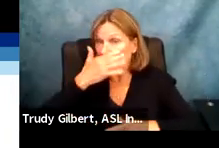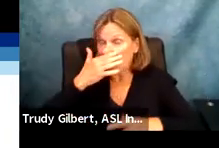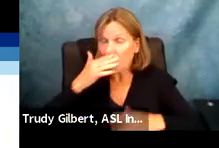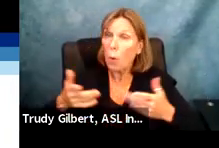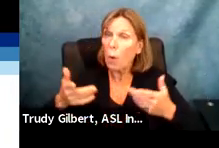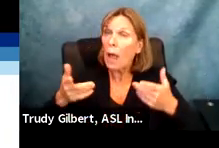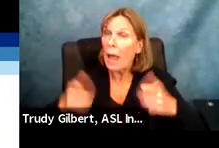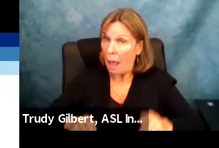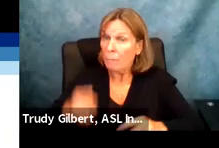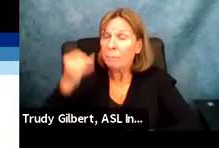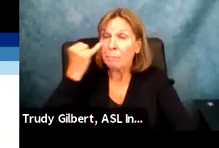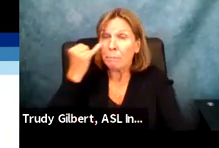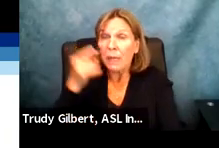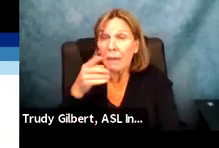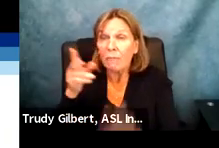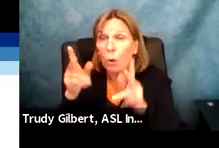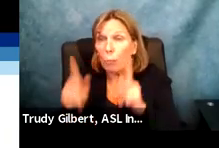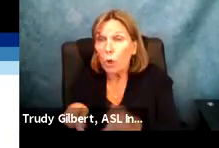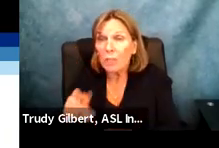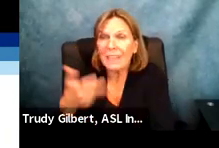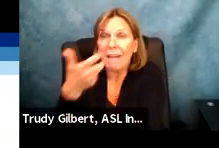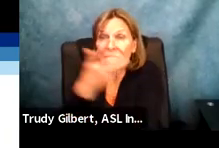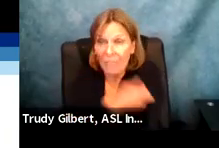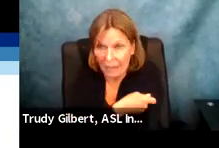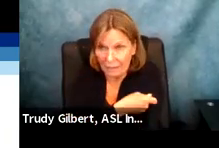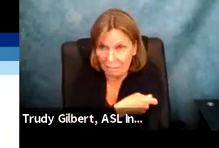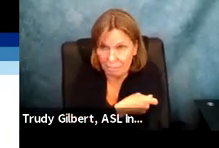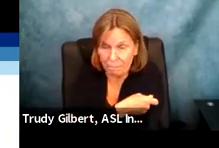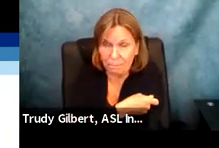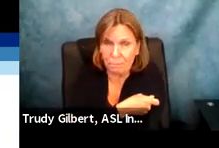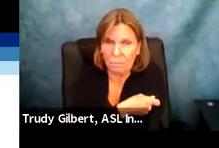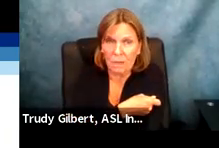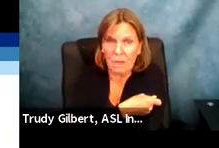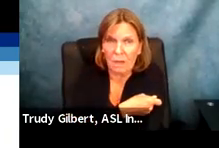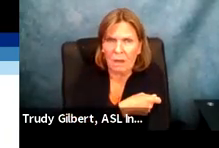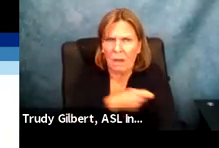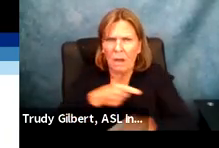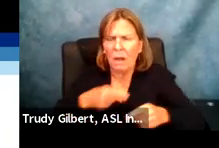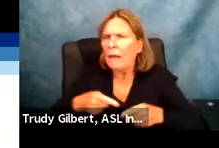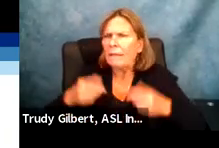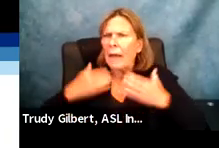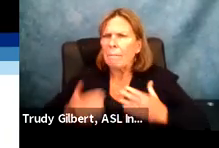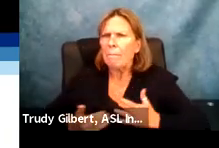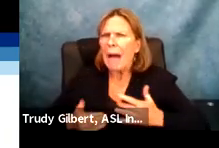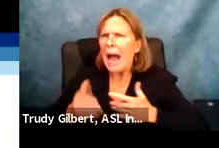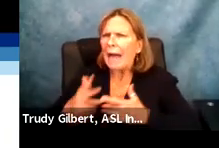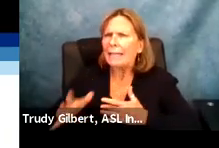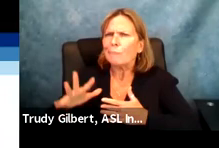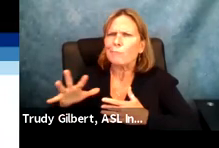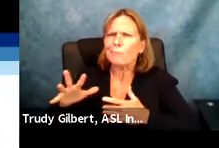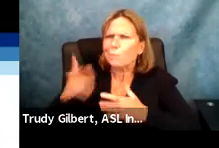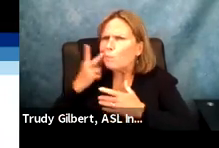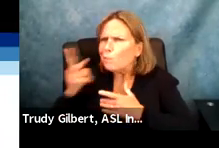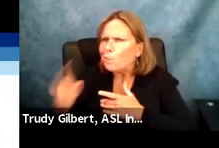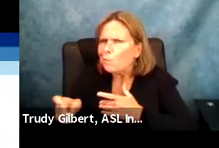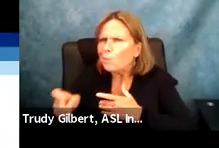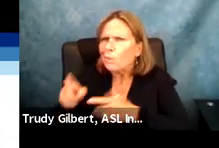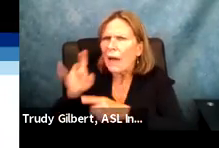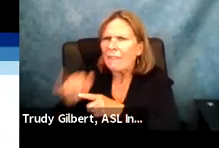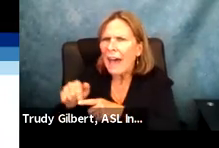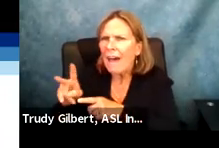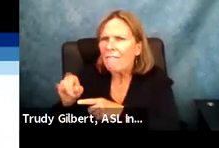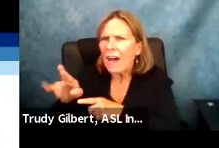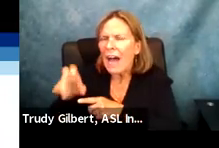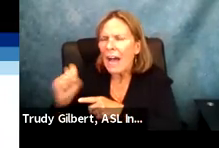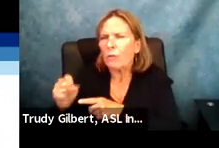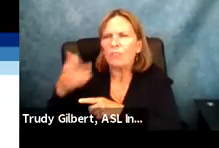vaccinated, instead, their body sees the virus and their immune system's already ready. They already have the antibodies. They